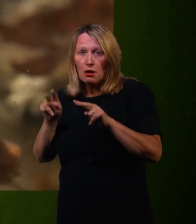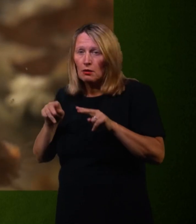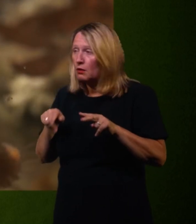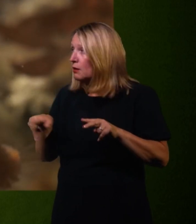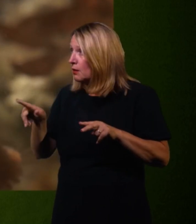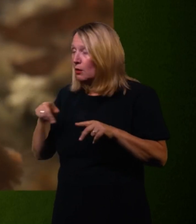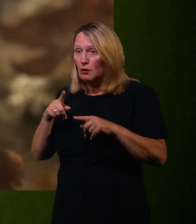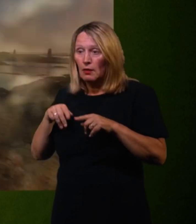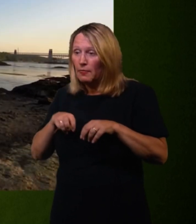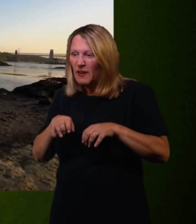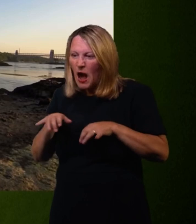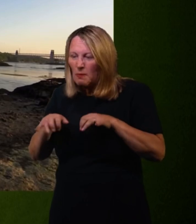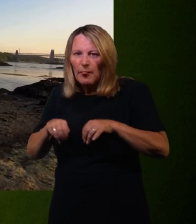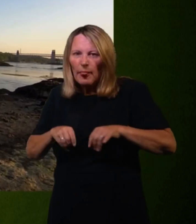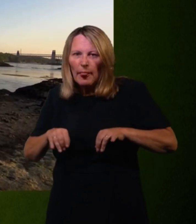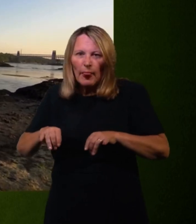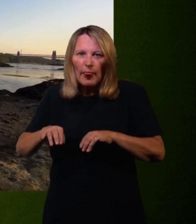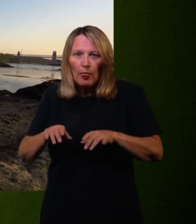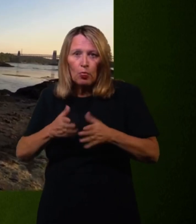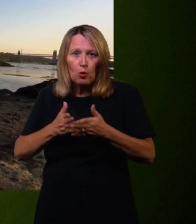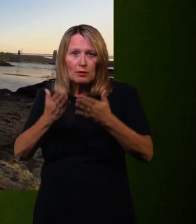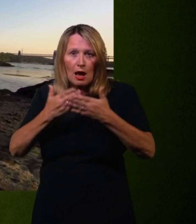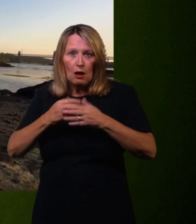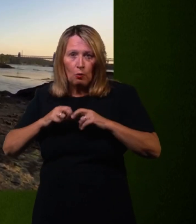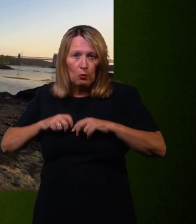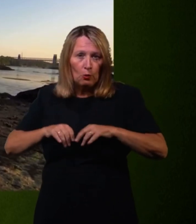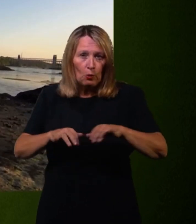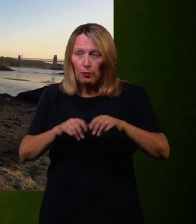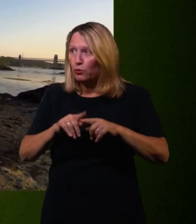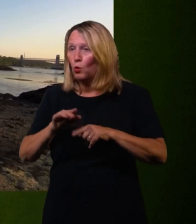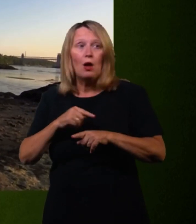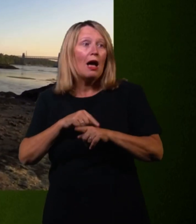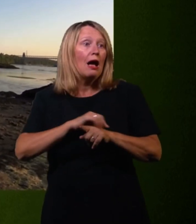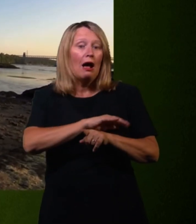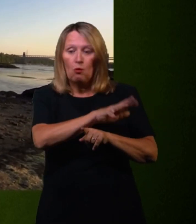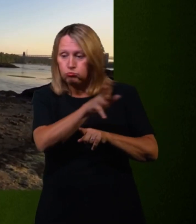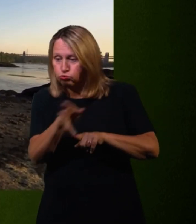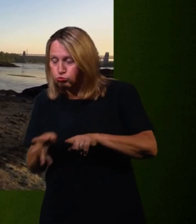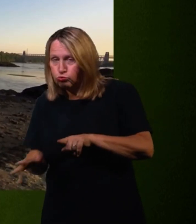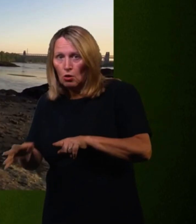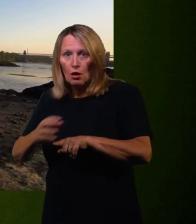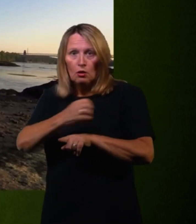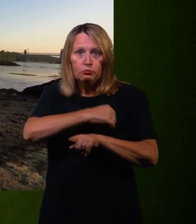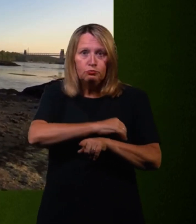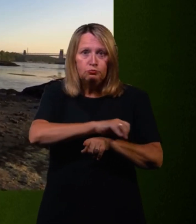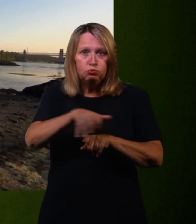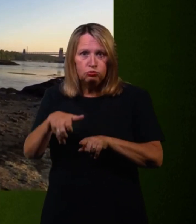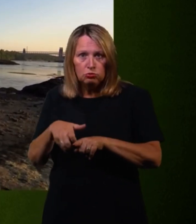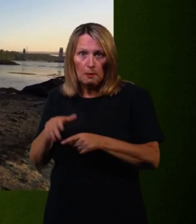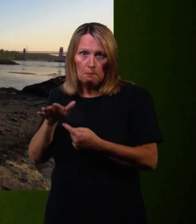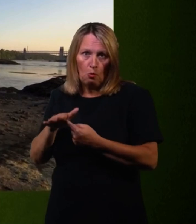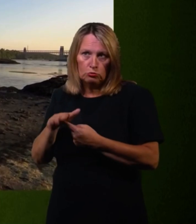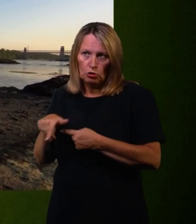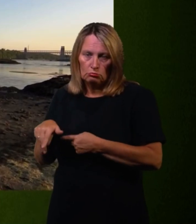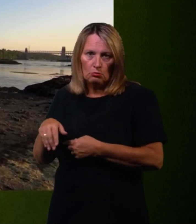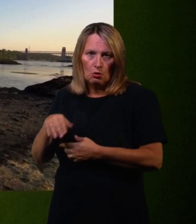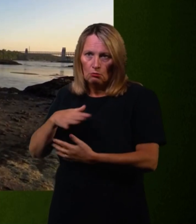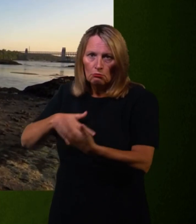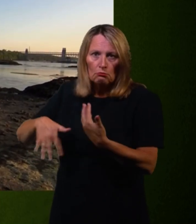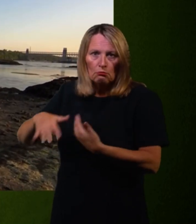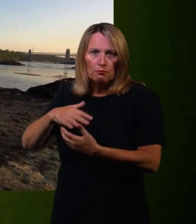right across as far as the other side of the Atlantic. So really important ocean currents bringing those nutrients